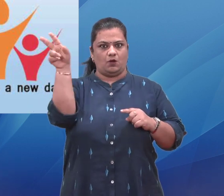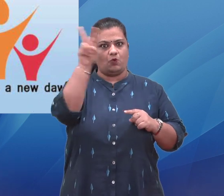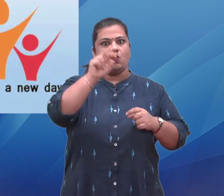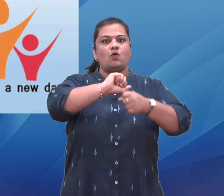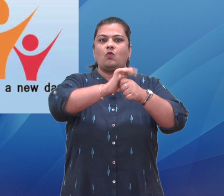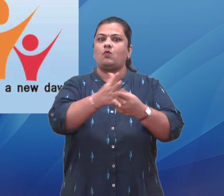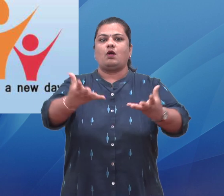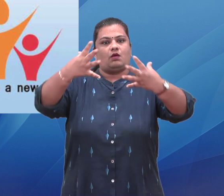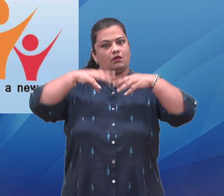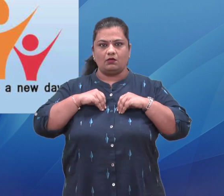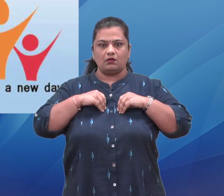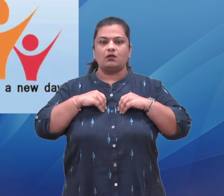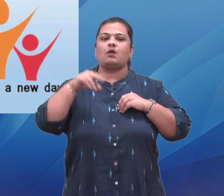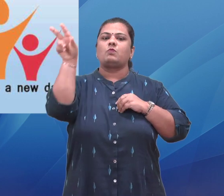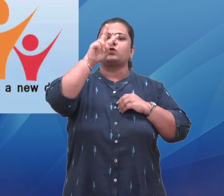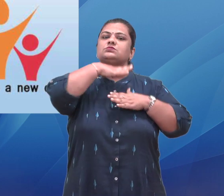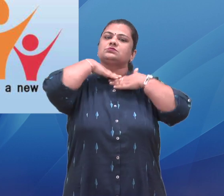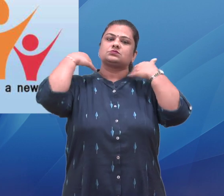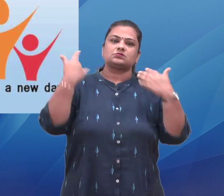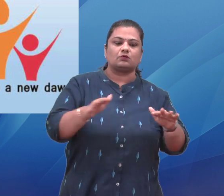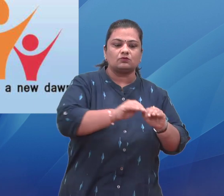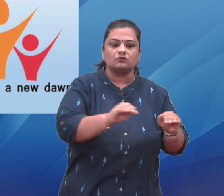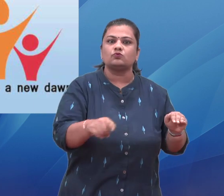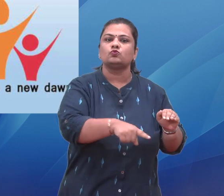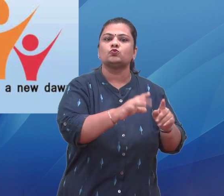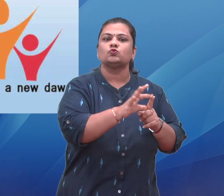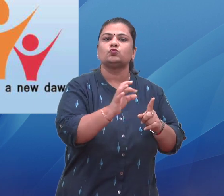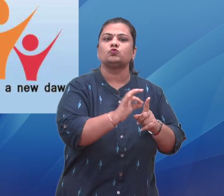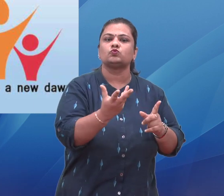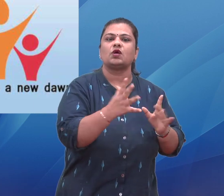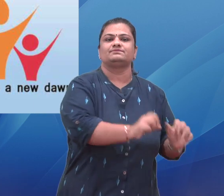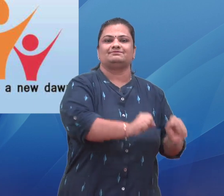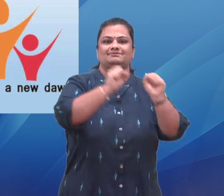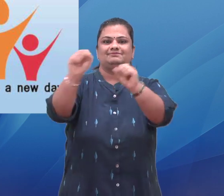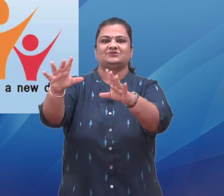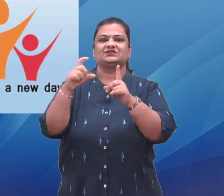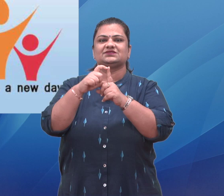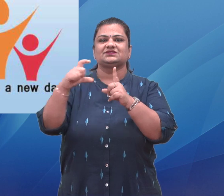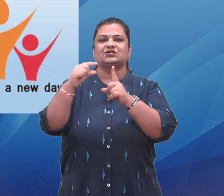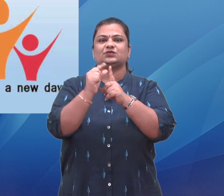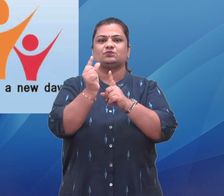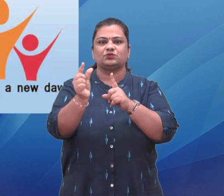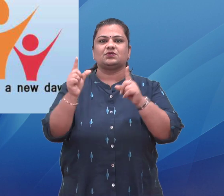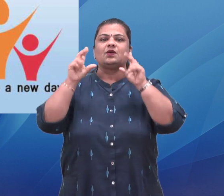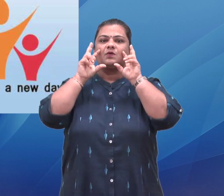stopped because they lost both parents to COVID 19, those who lost one parent earlier and the other succumbed to